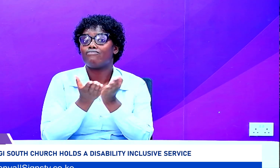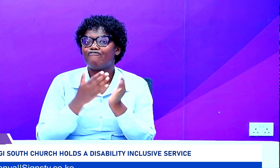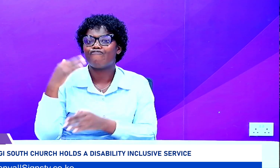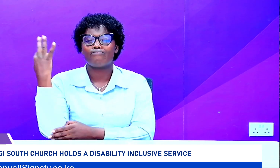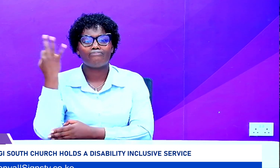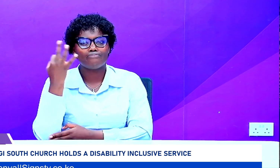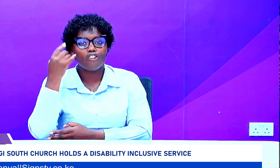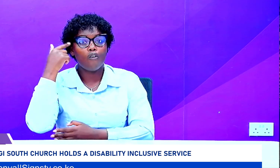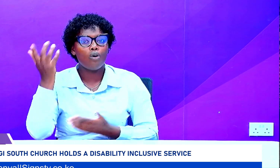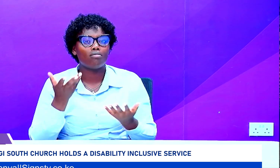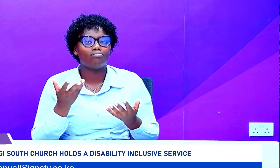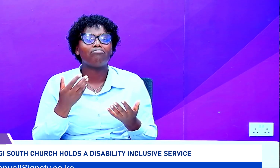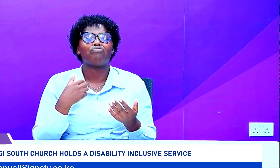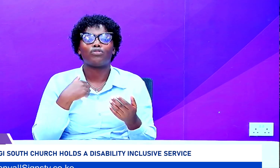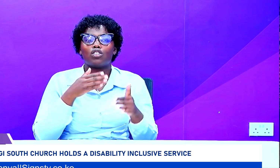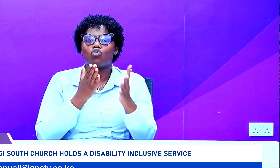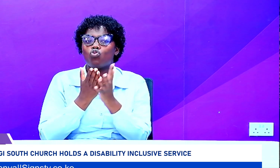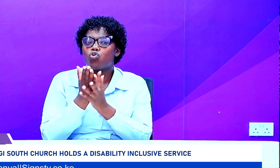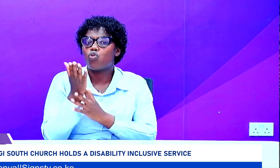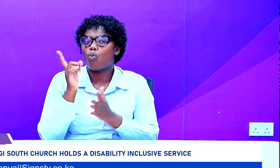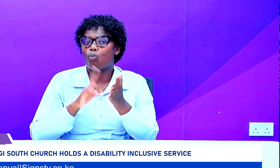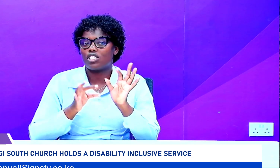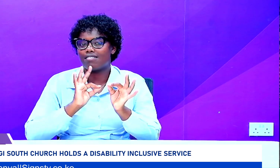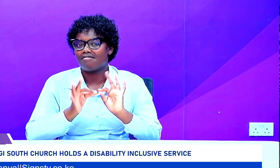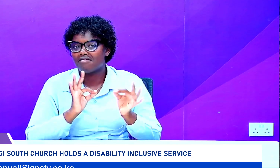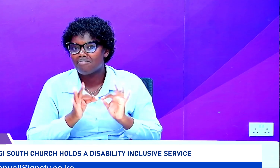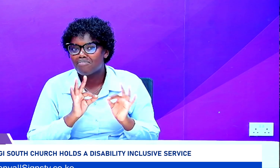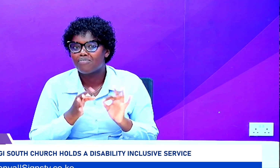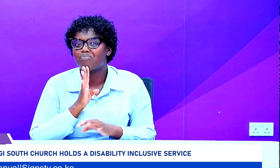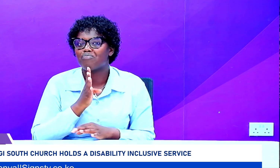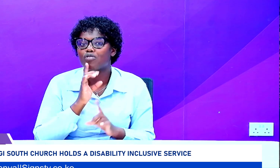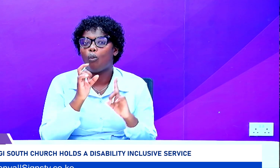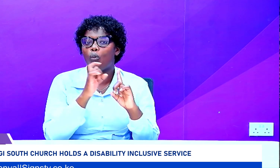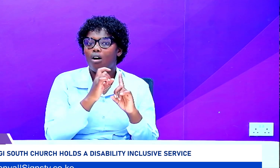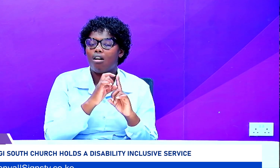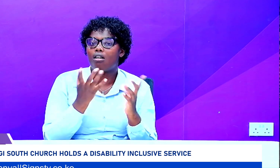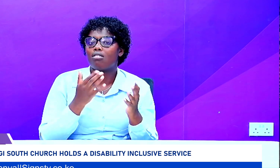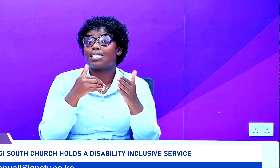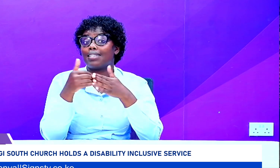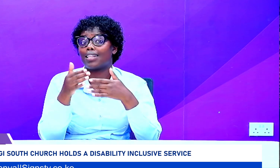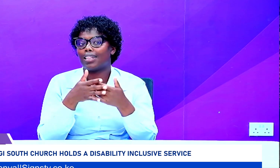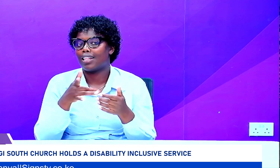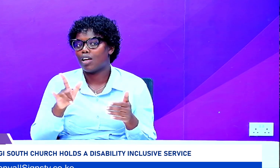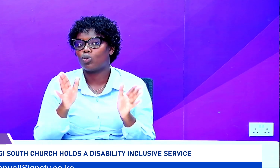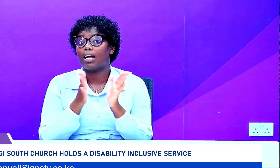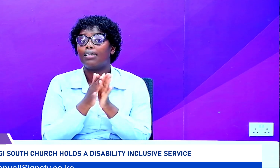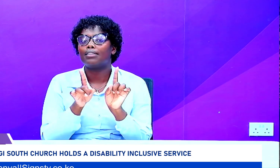sermon were delivered visually, with interpreters translating spoken word into sign